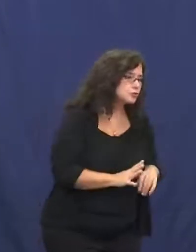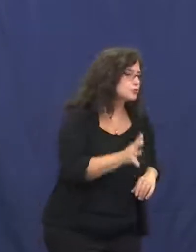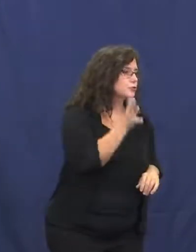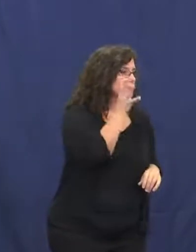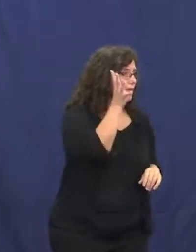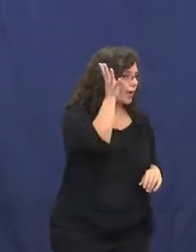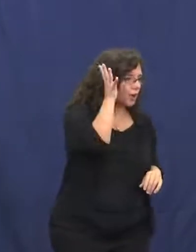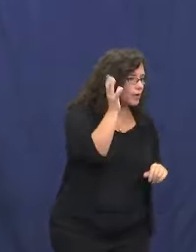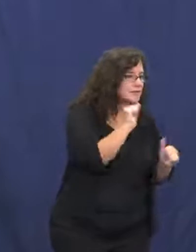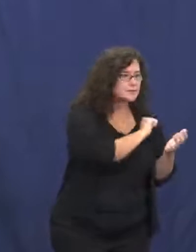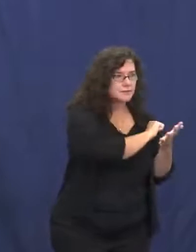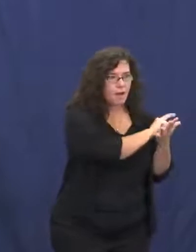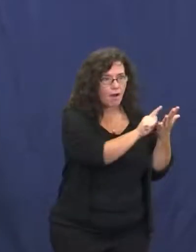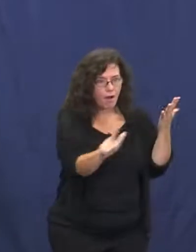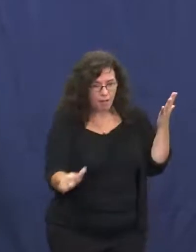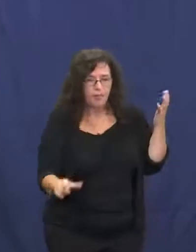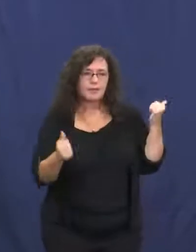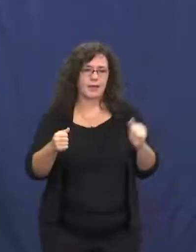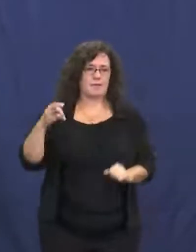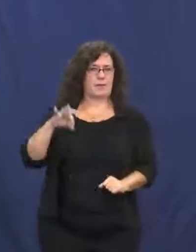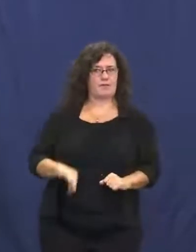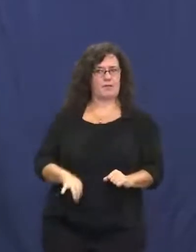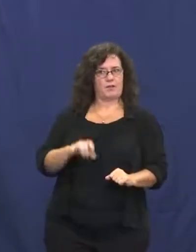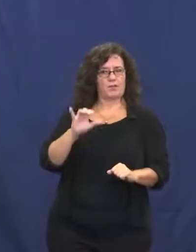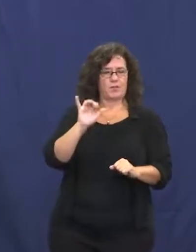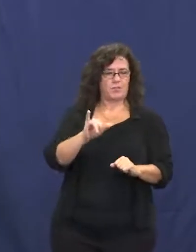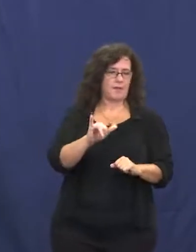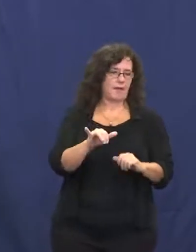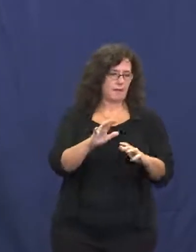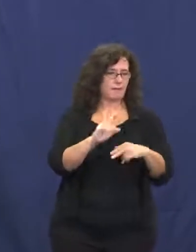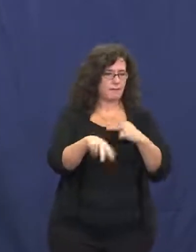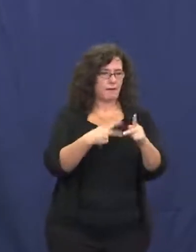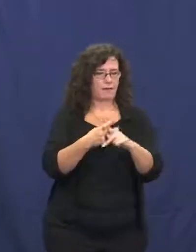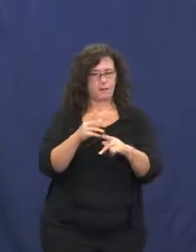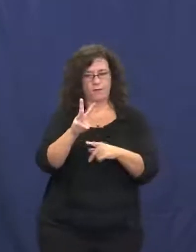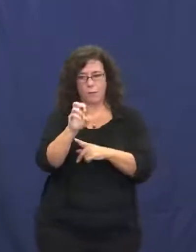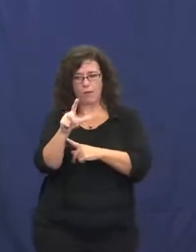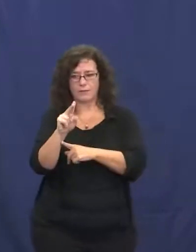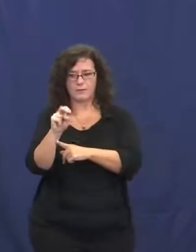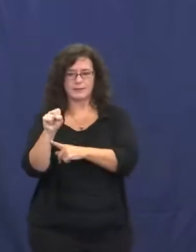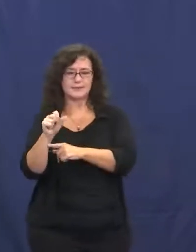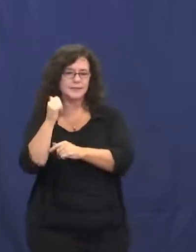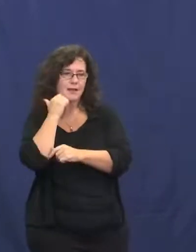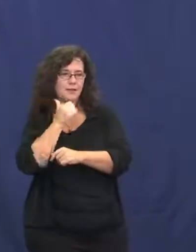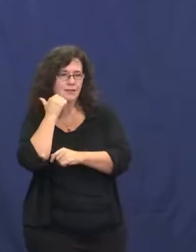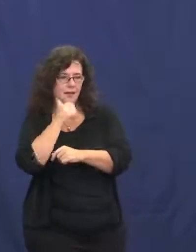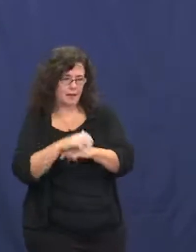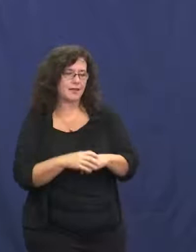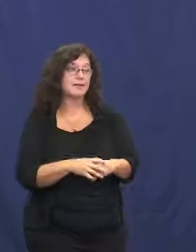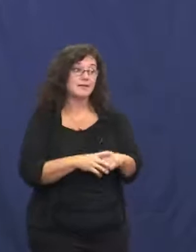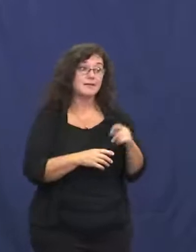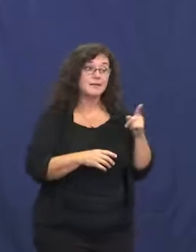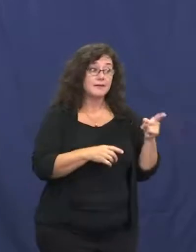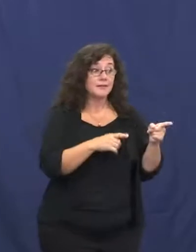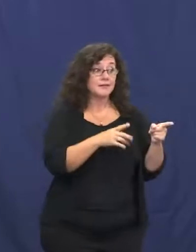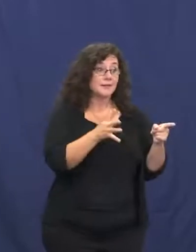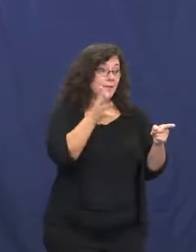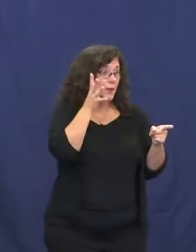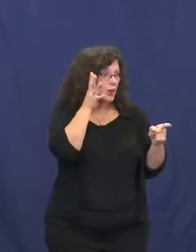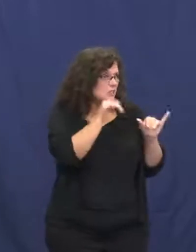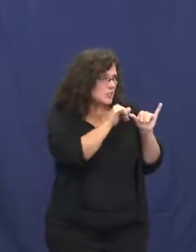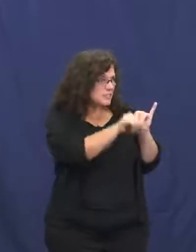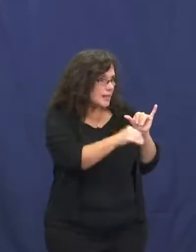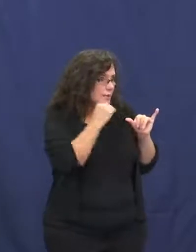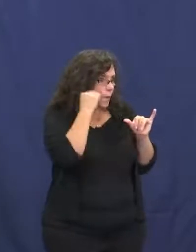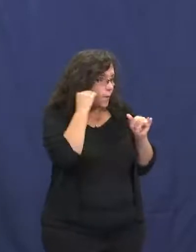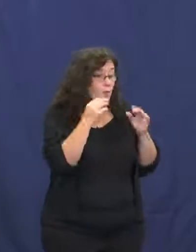of online learning for our teachers and our parents who are at home, and they have some good guidance on this site